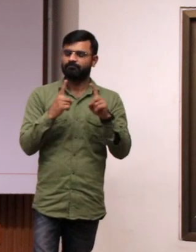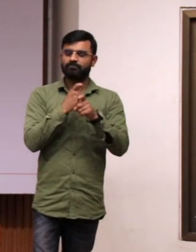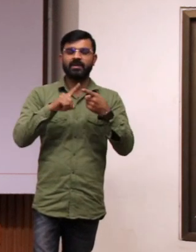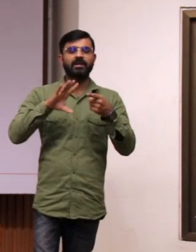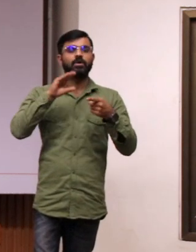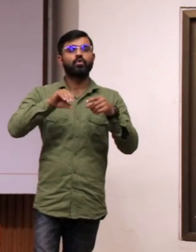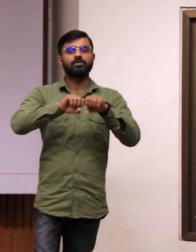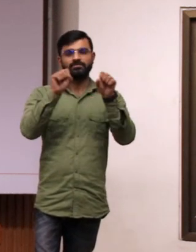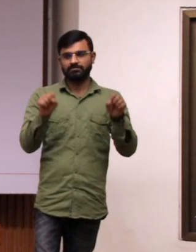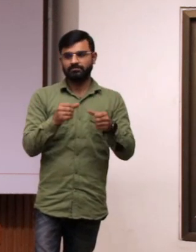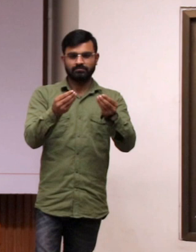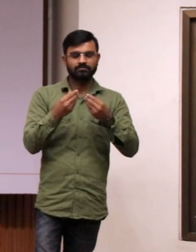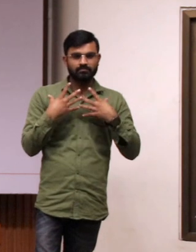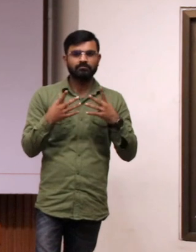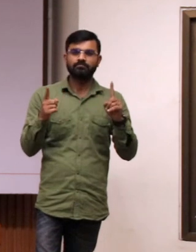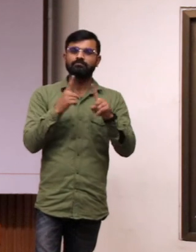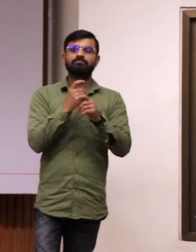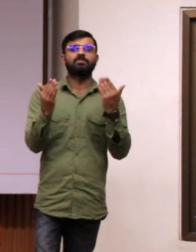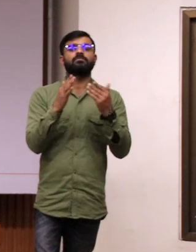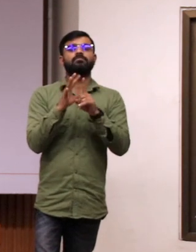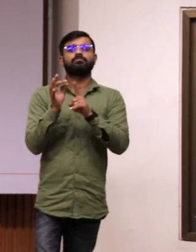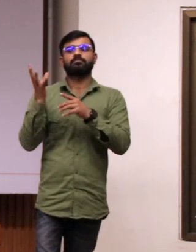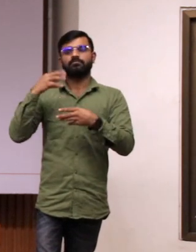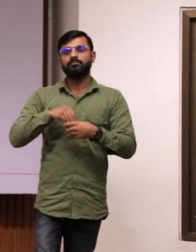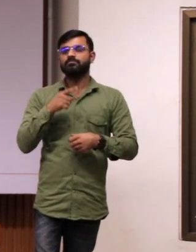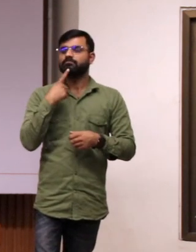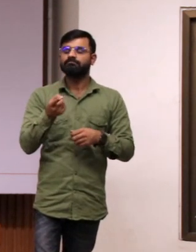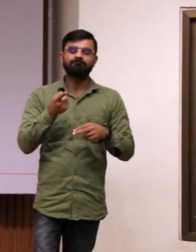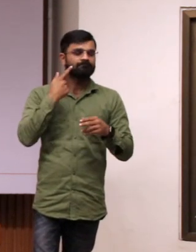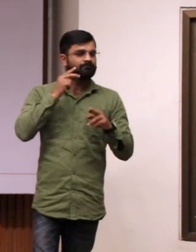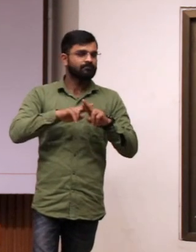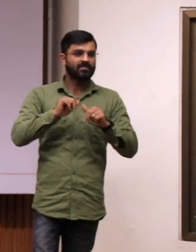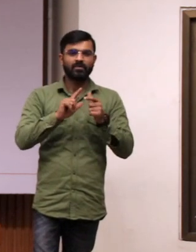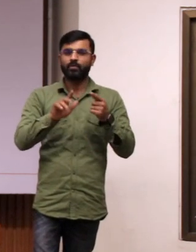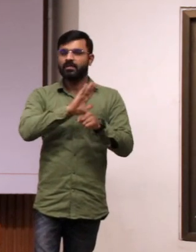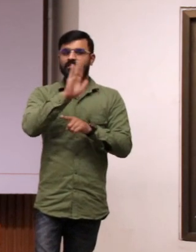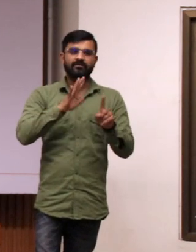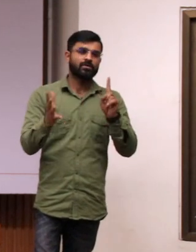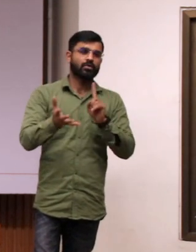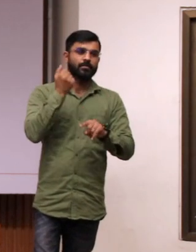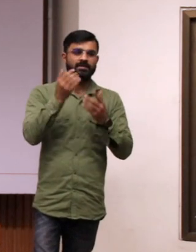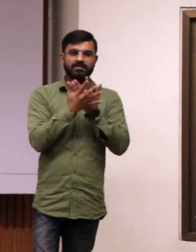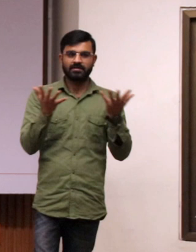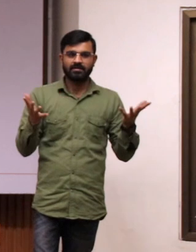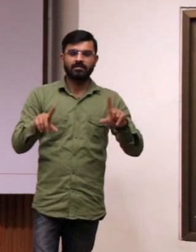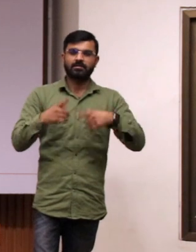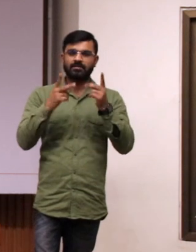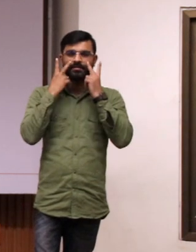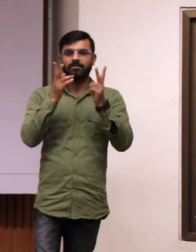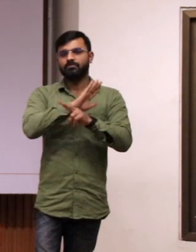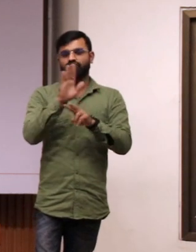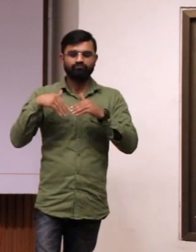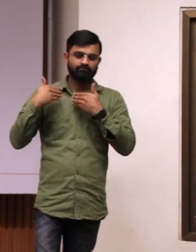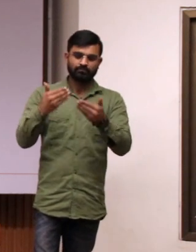ecosystem, provide some ecological goods and services, that in fact you never achieve in such forest, which I have seen so